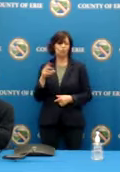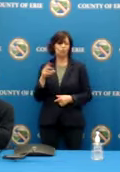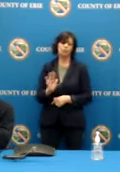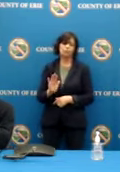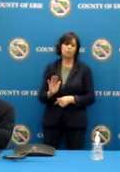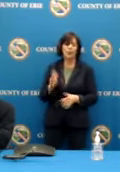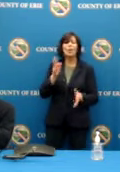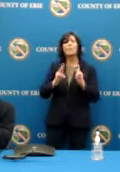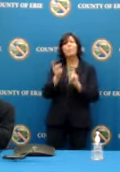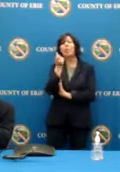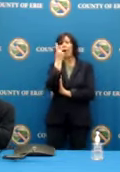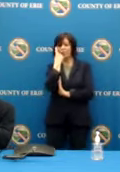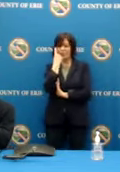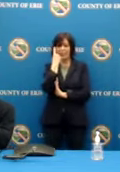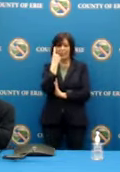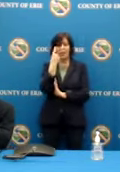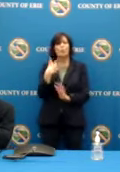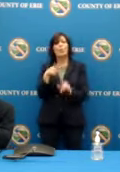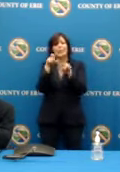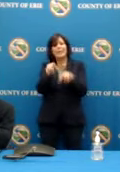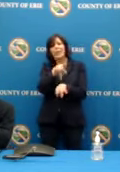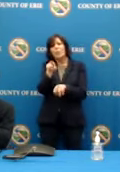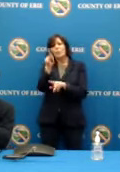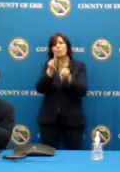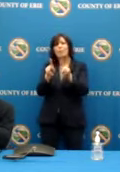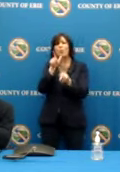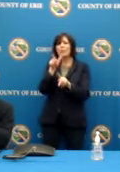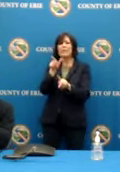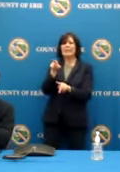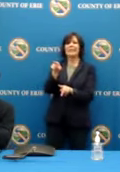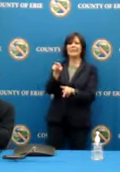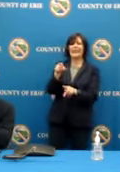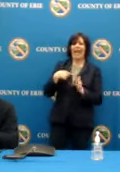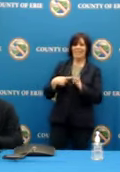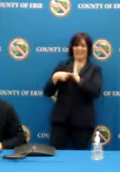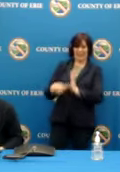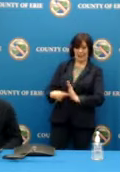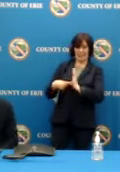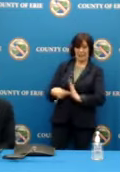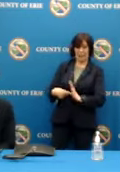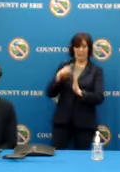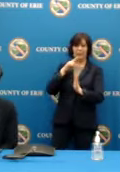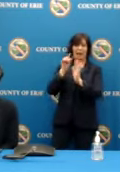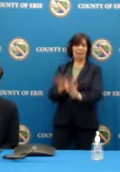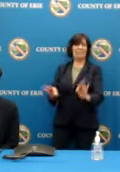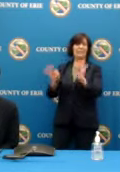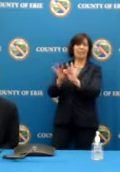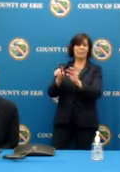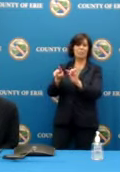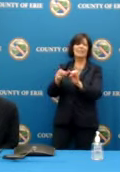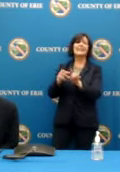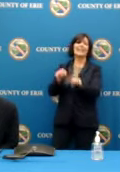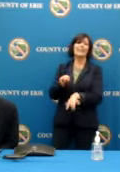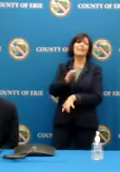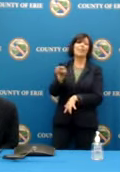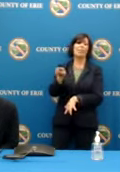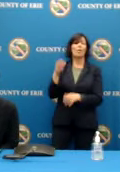just want people to understand that we're testing those that we feel are essential and are symptomatic, and hopefully we'll be able to expand on that